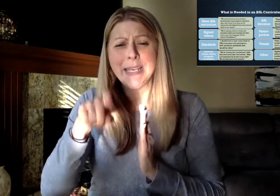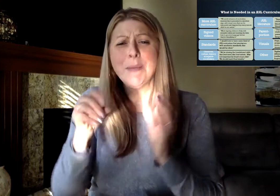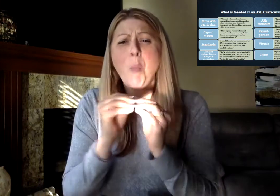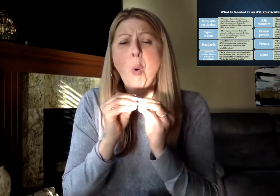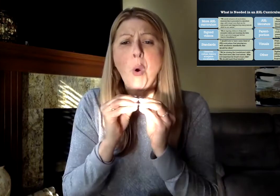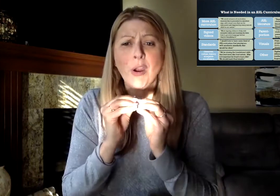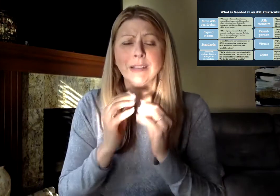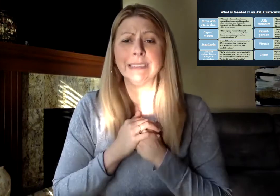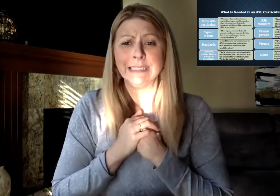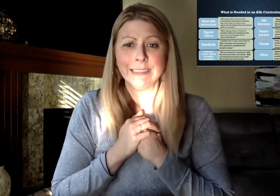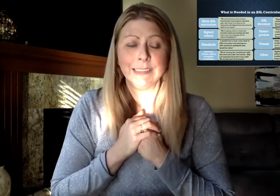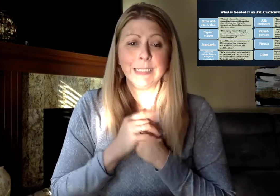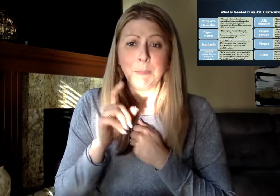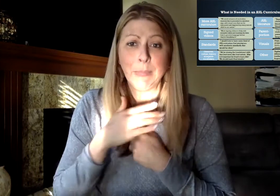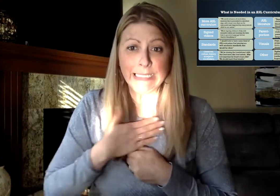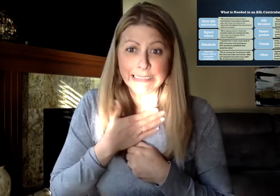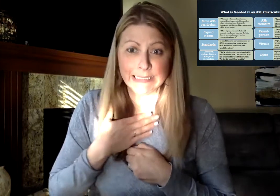you, please, we need more.